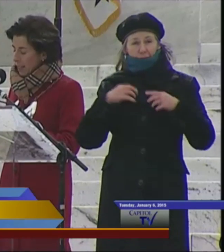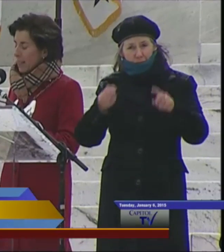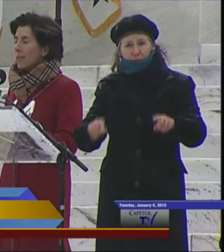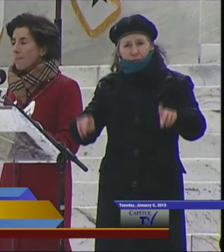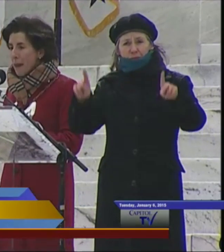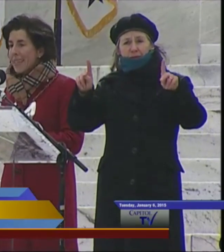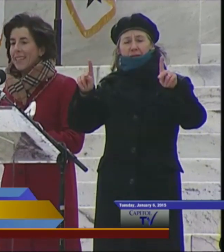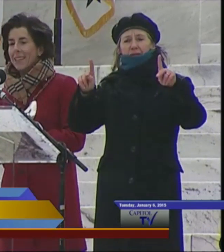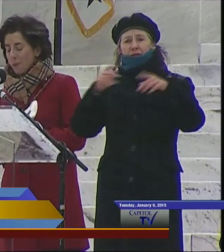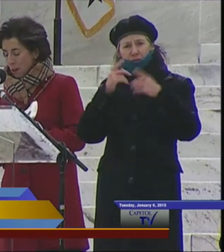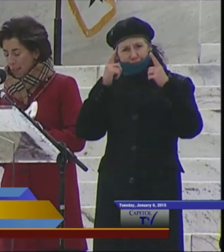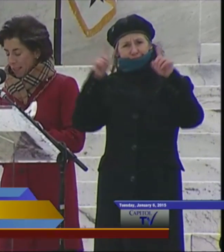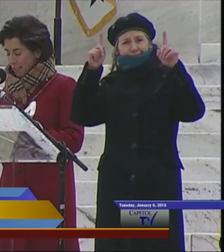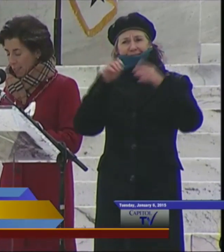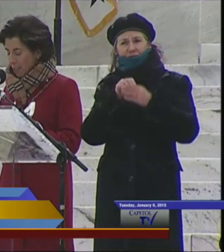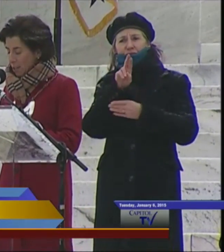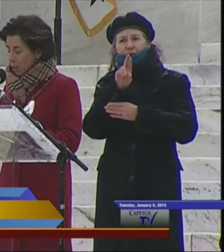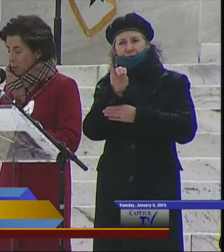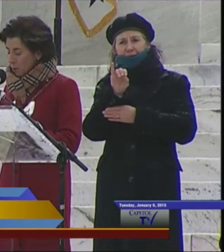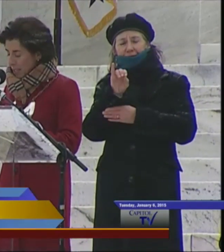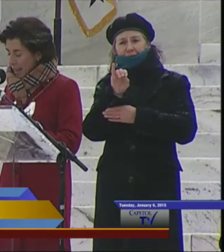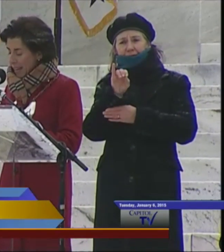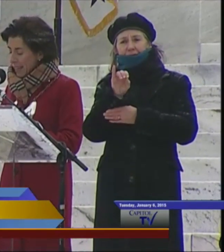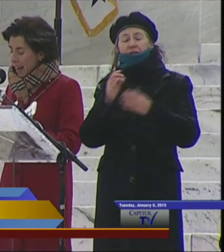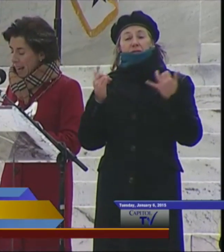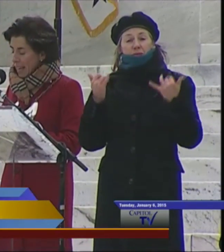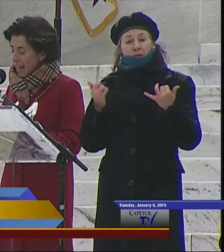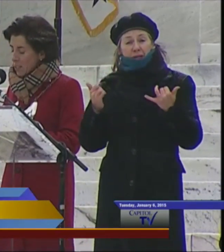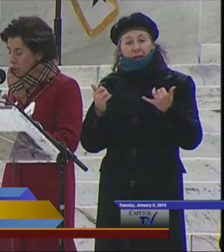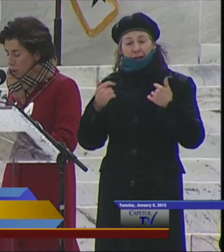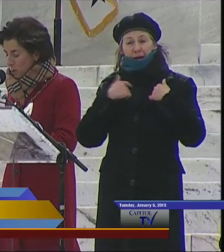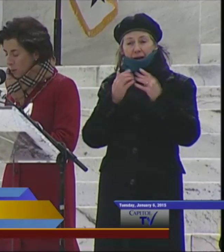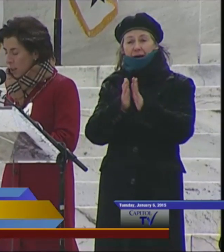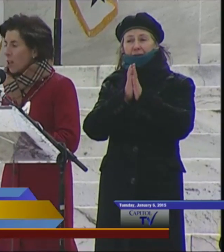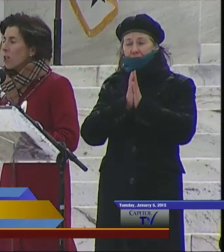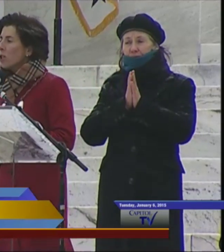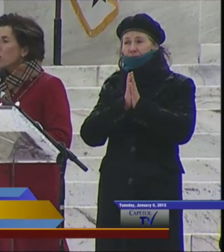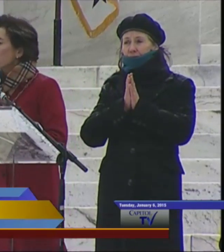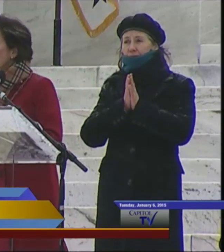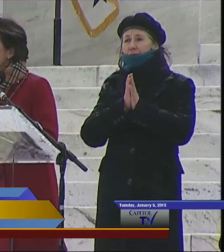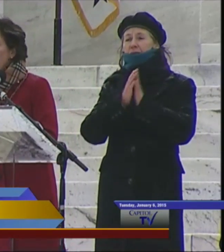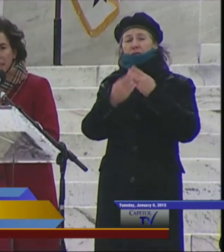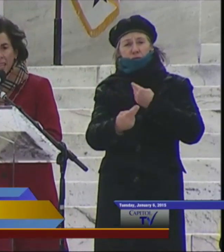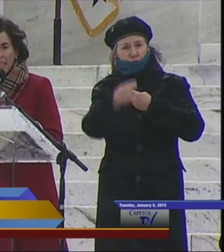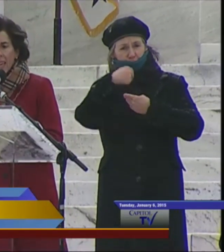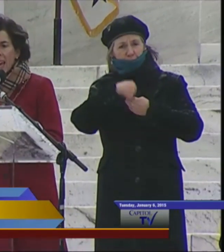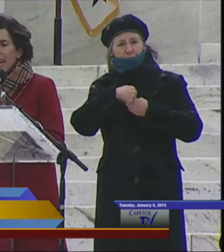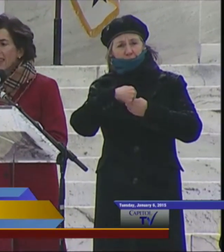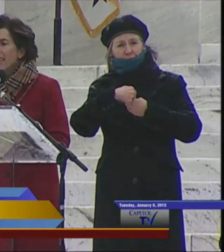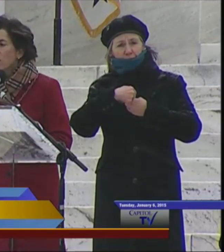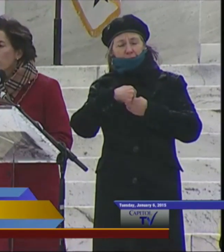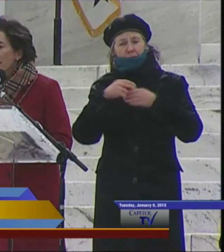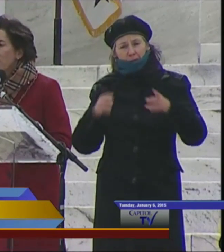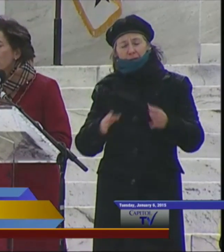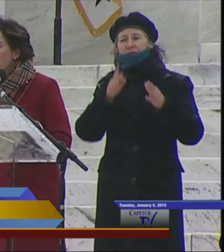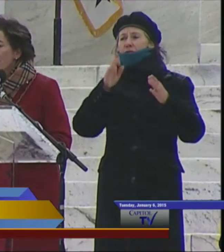opportunity to make it in Rhode Island. So today, I ask you to join me and